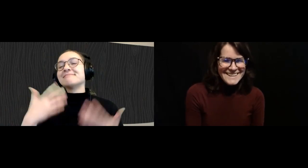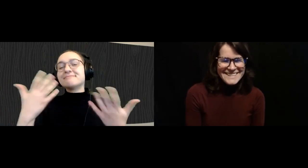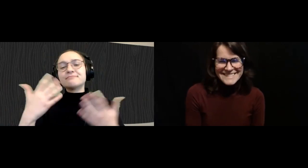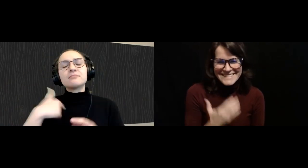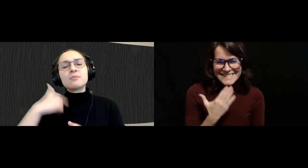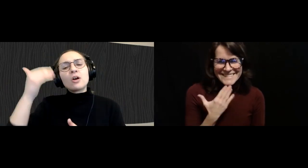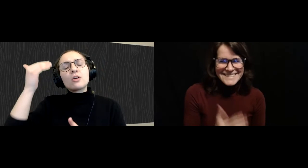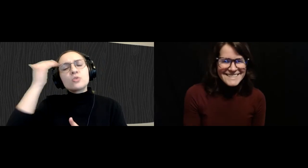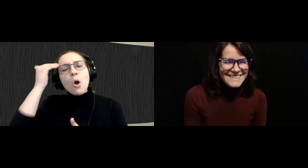I sure did.